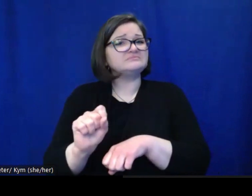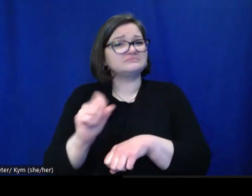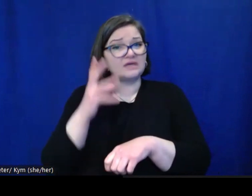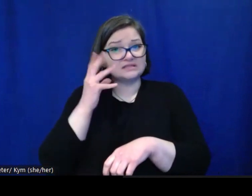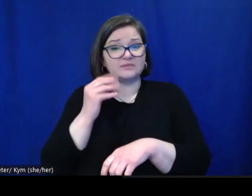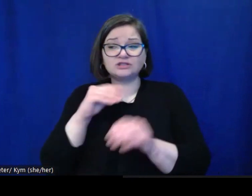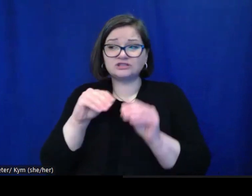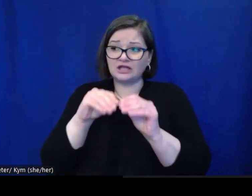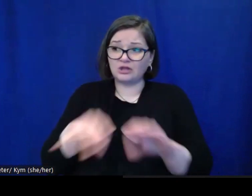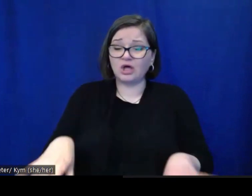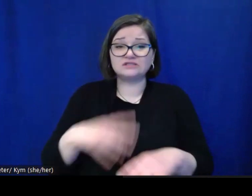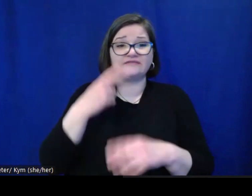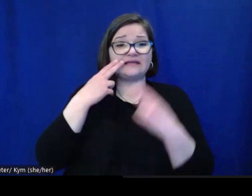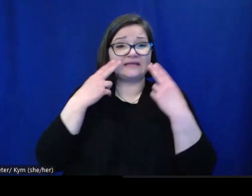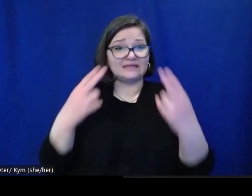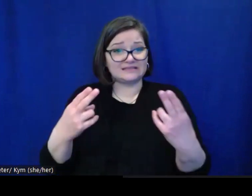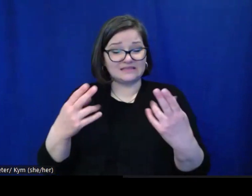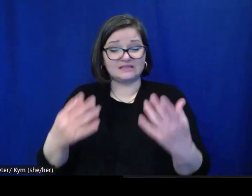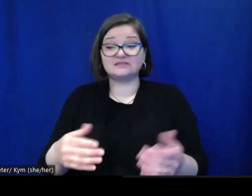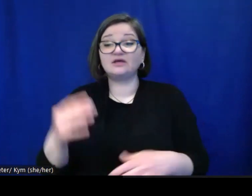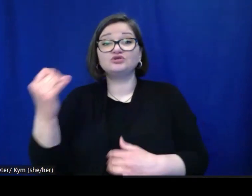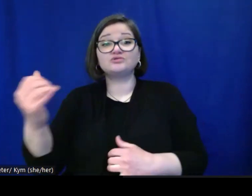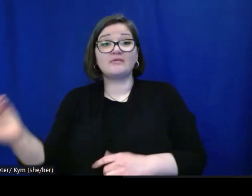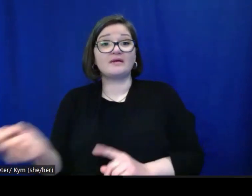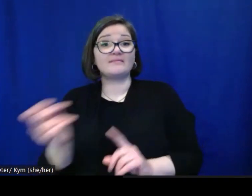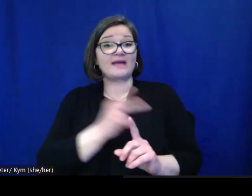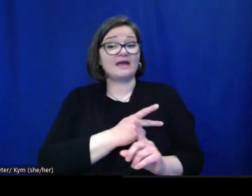Going back to that loss of identity,